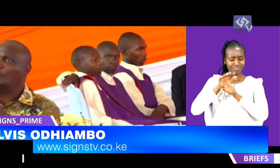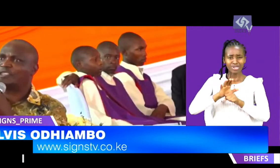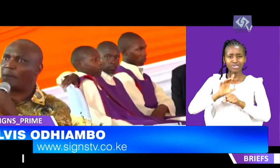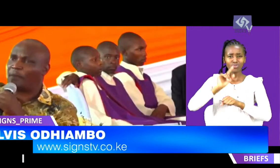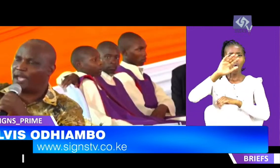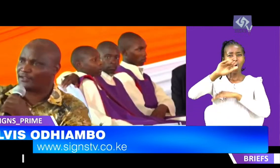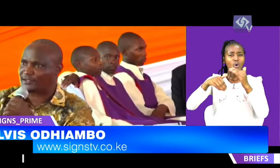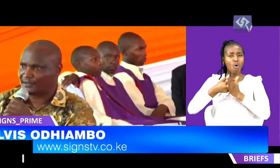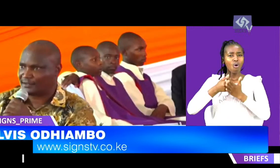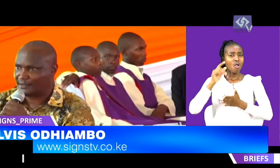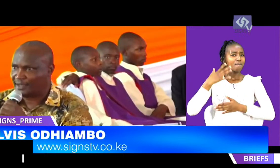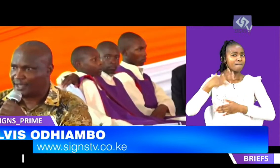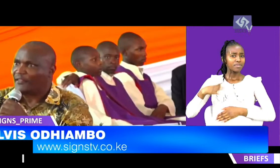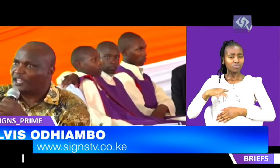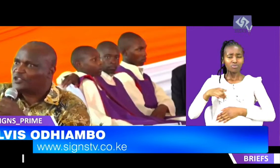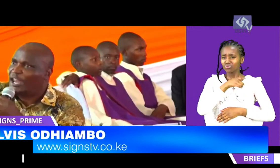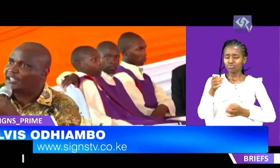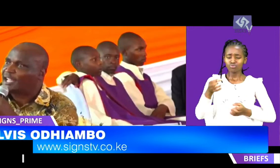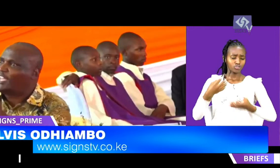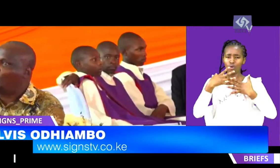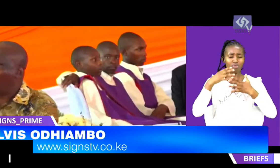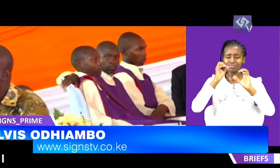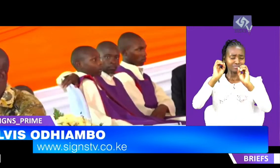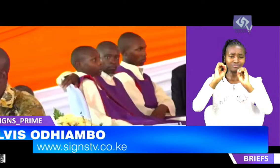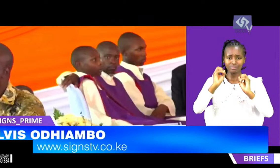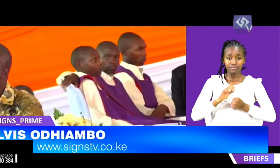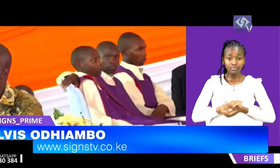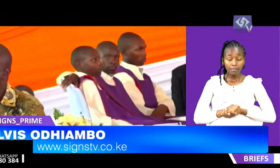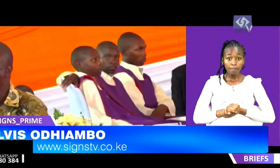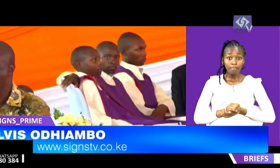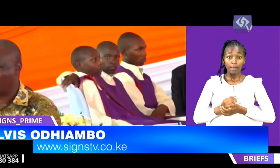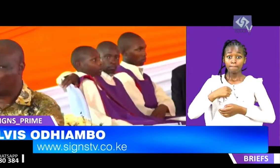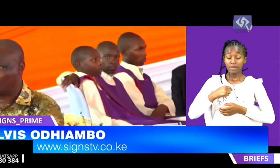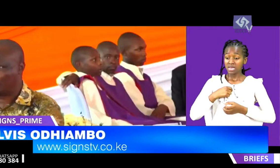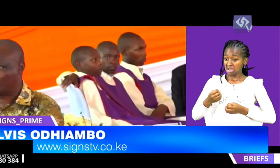be surprised. This one attacking the judiciary is the real route.